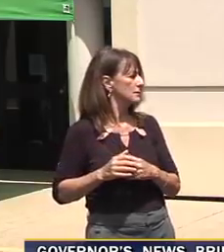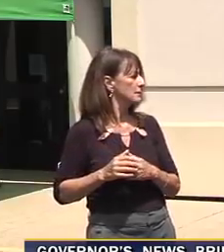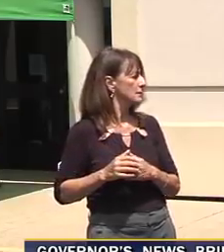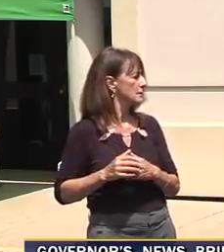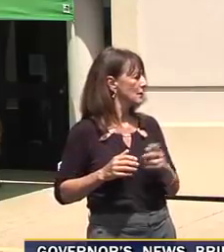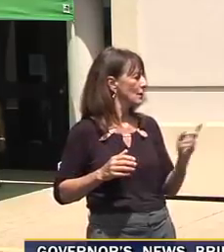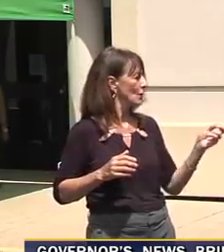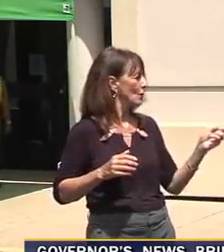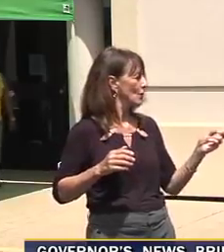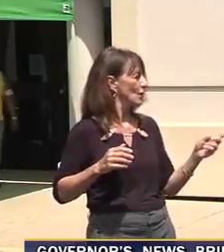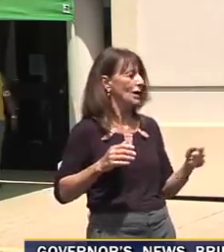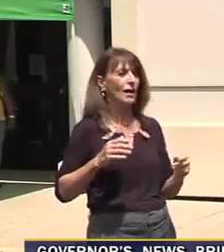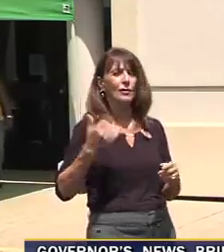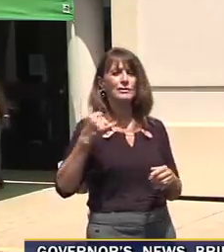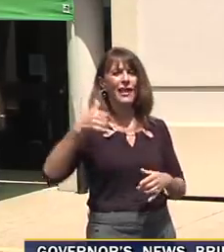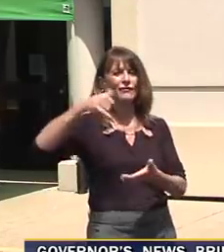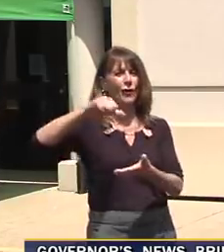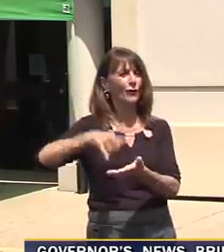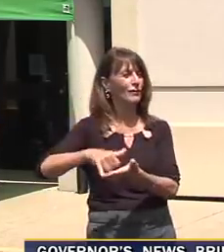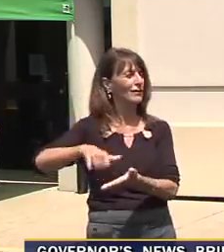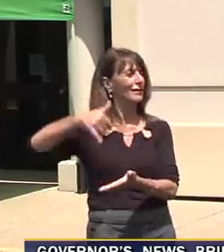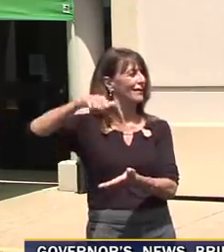Wow, this is happening. They